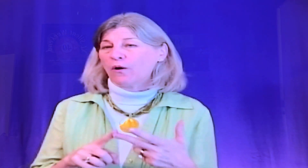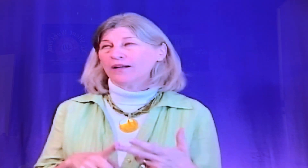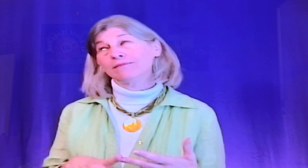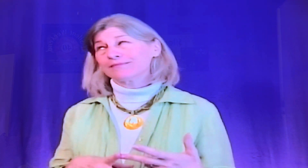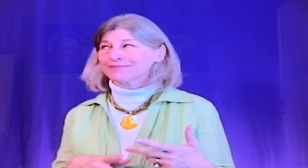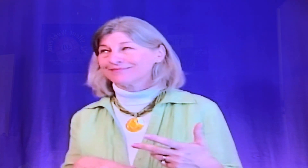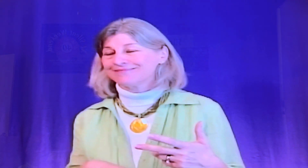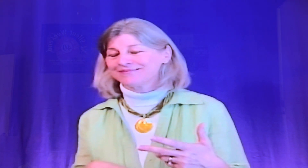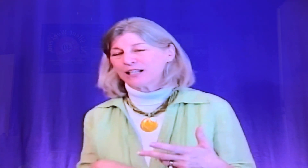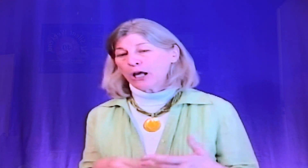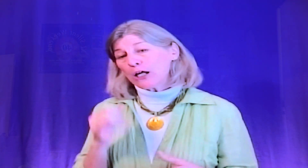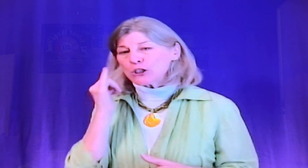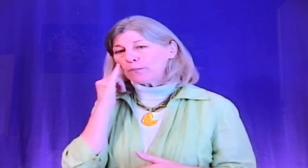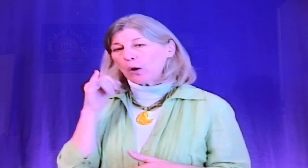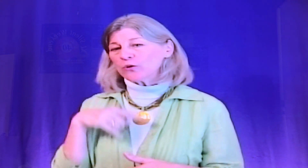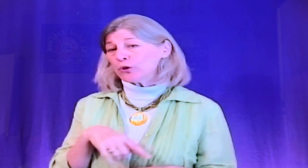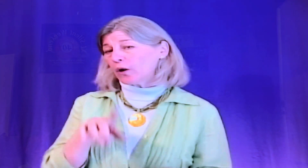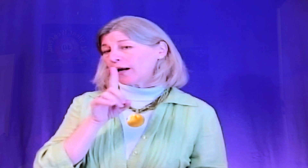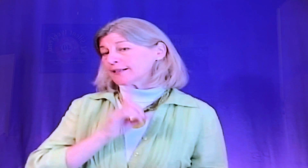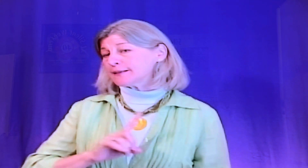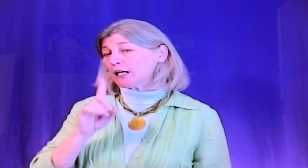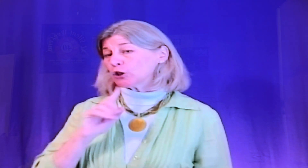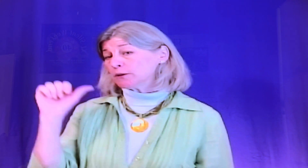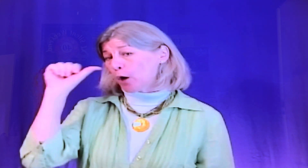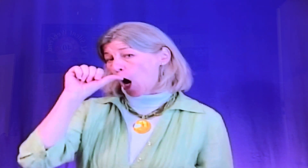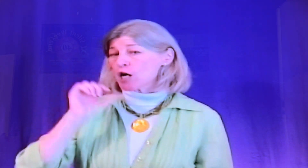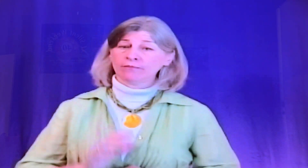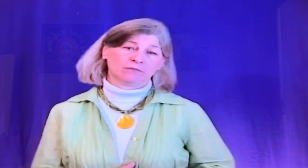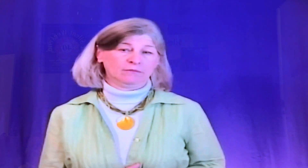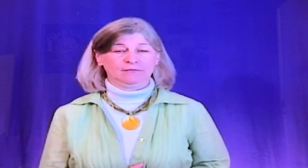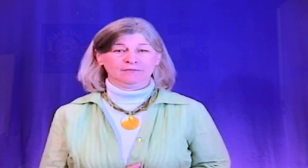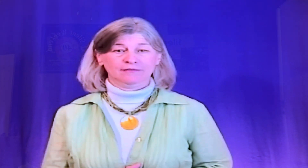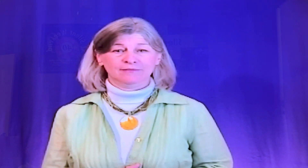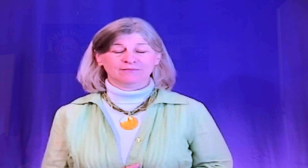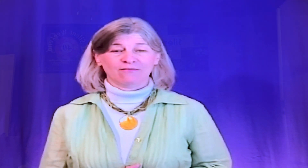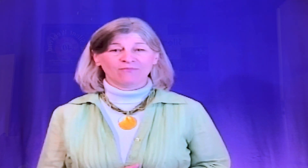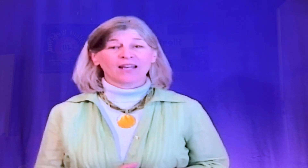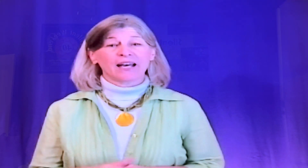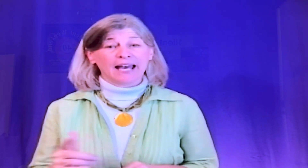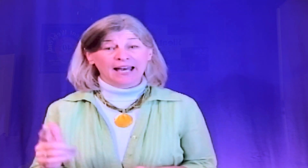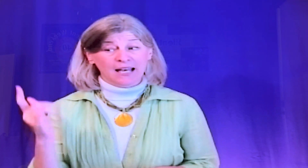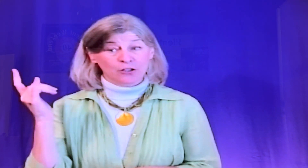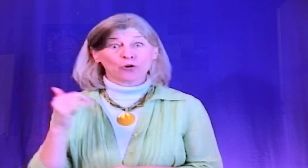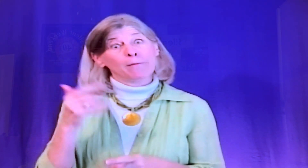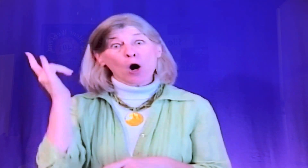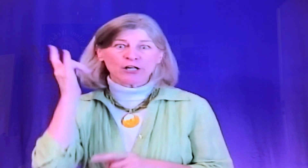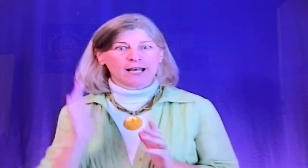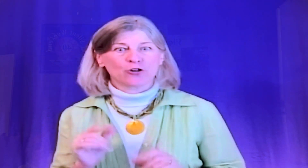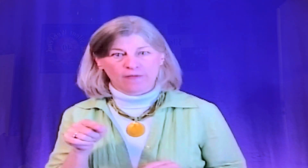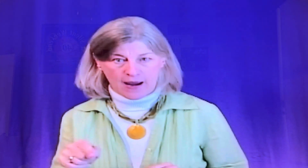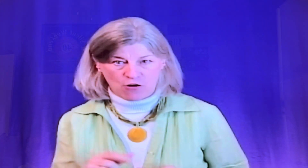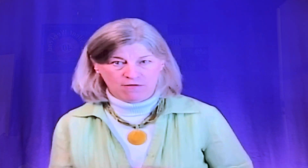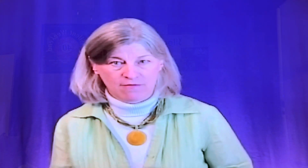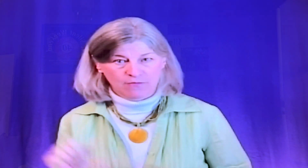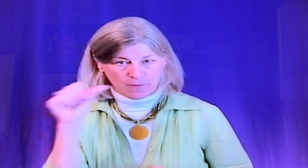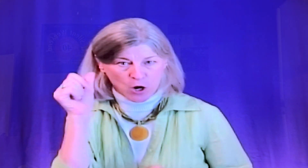one, suppose you are at a singles bar and you're a bartender there, the